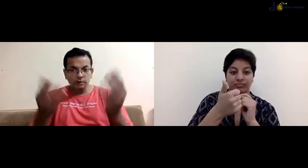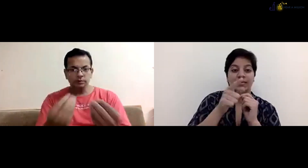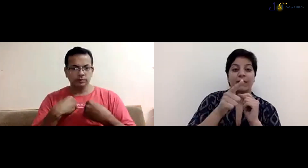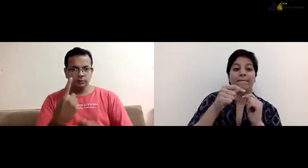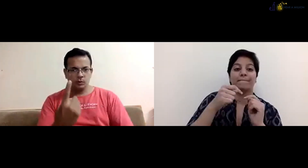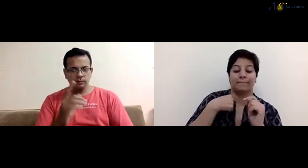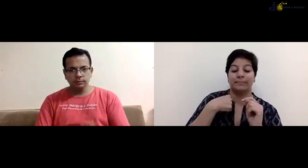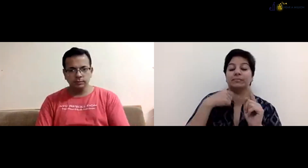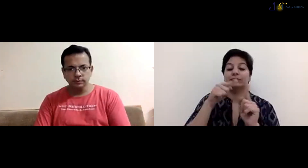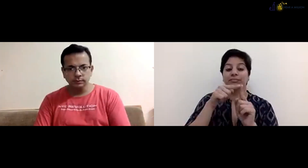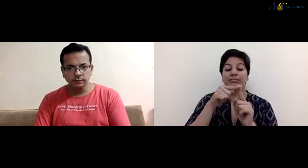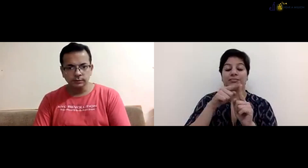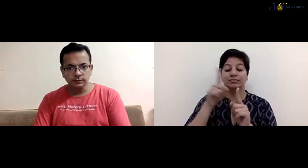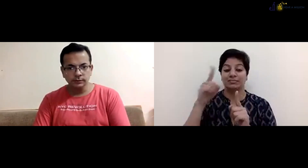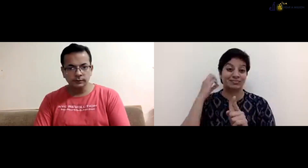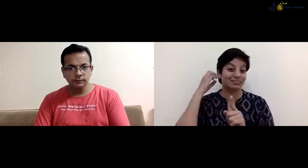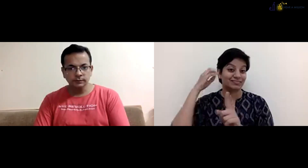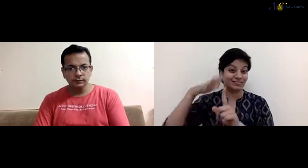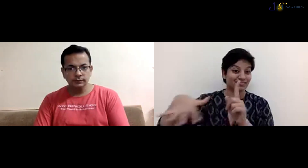Ravneet, for joining.